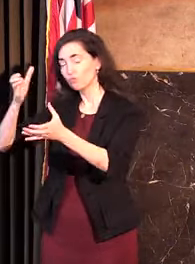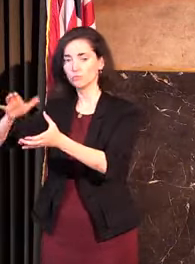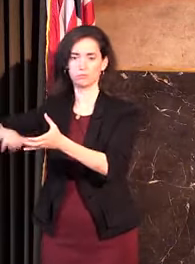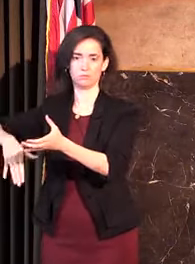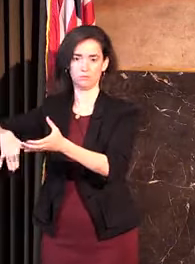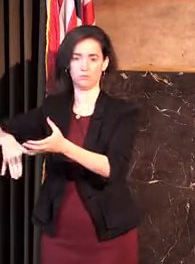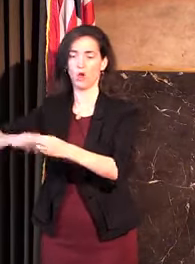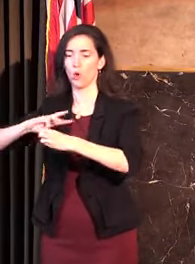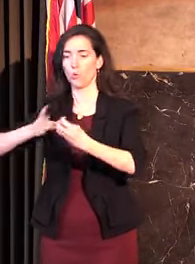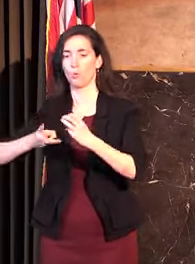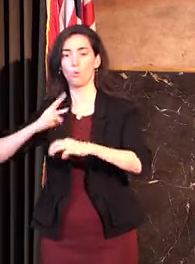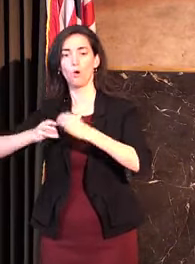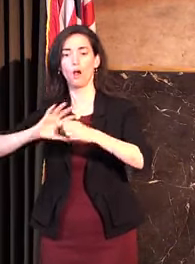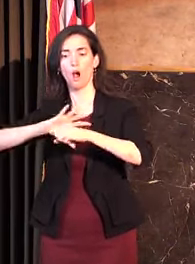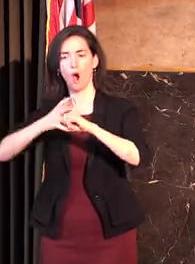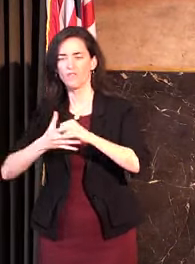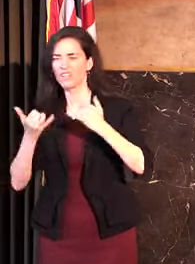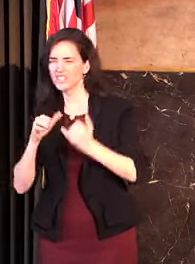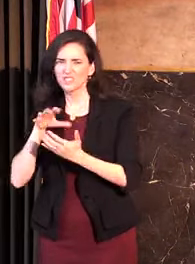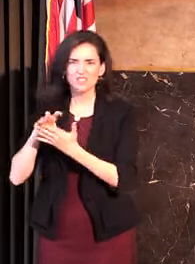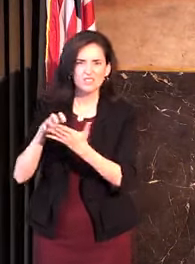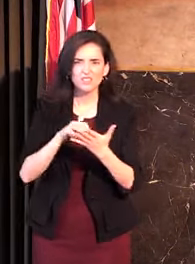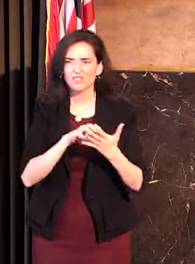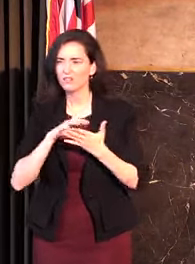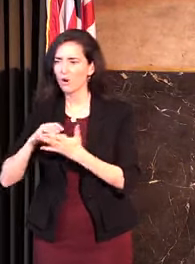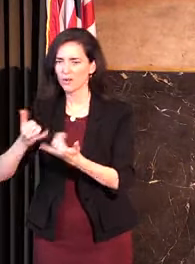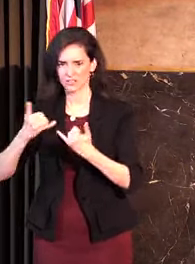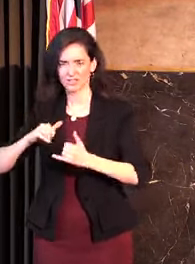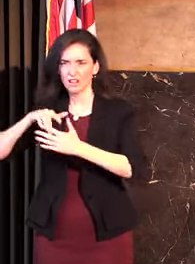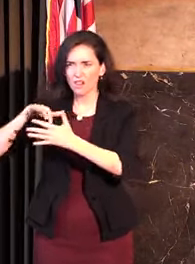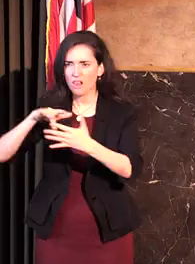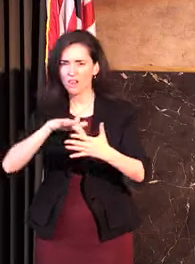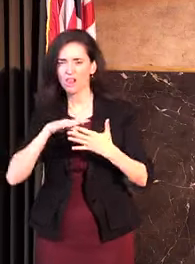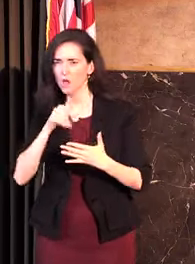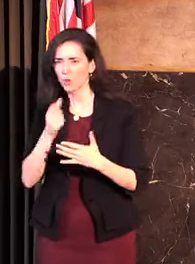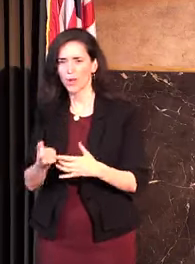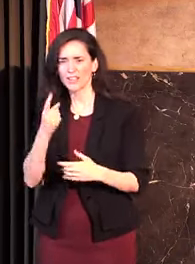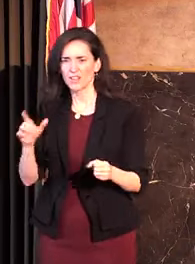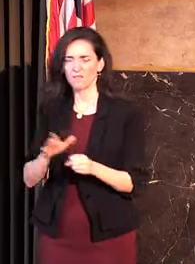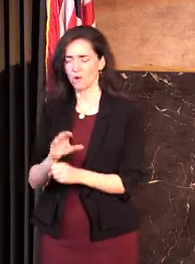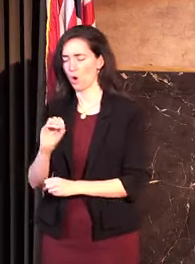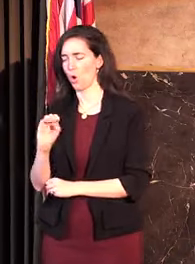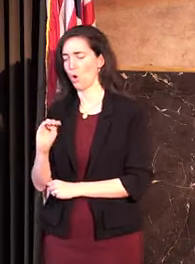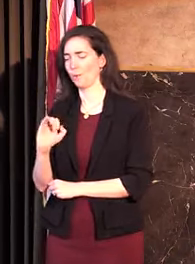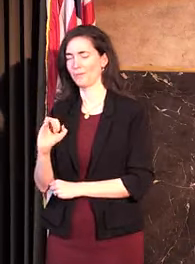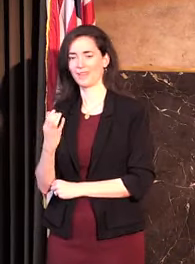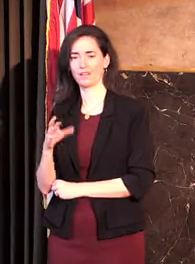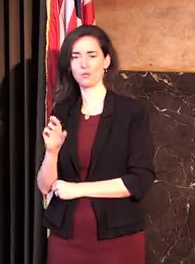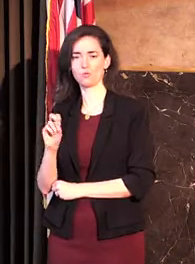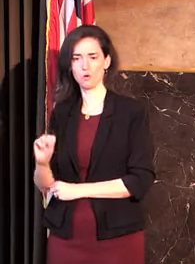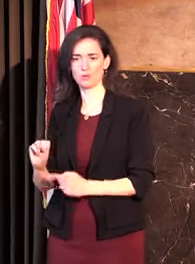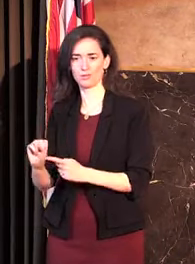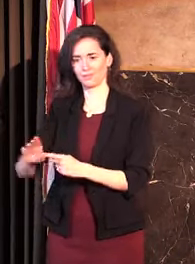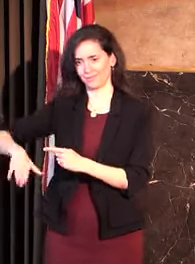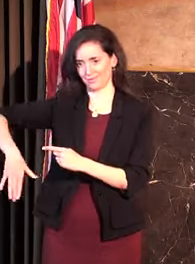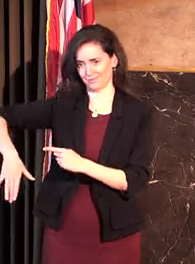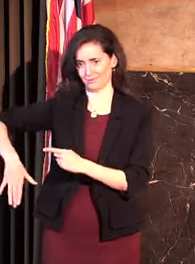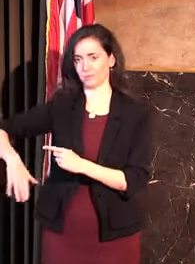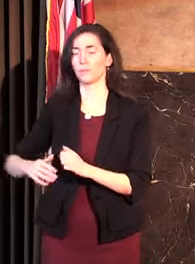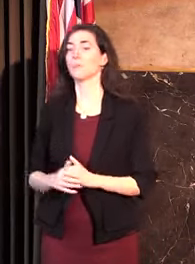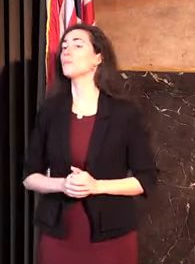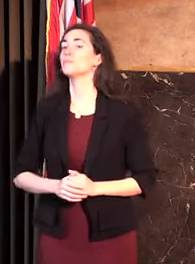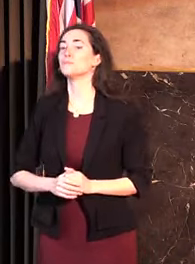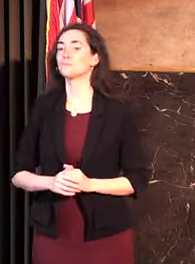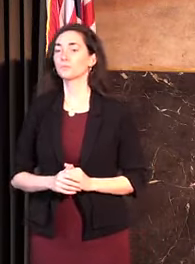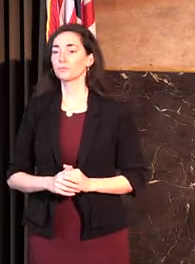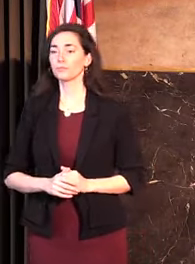world doesn't know about this particular variant. It has obviously been deemed and